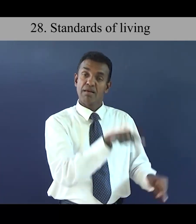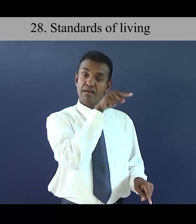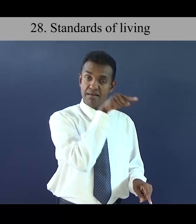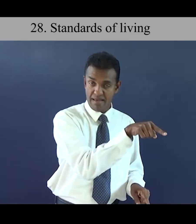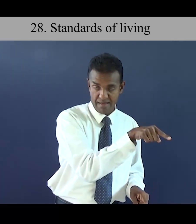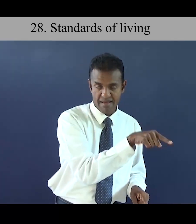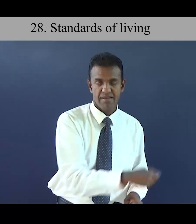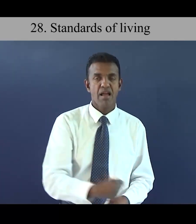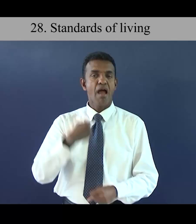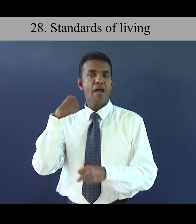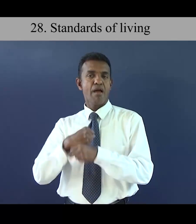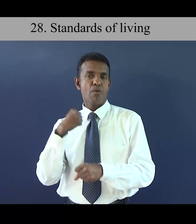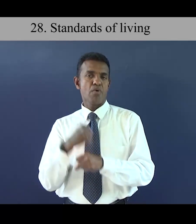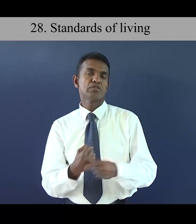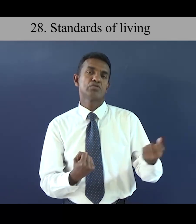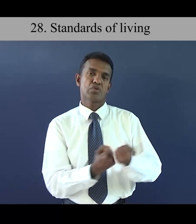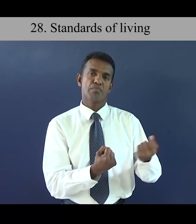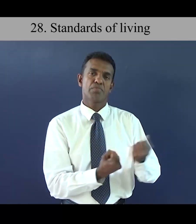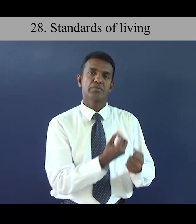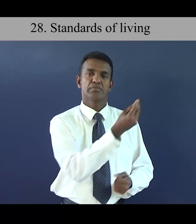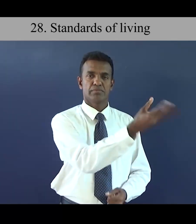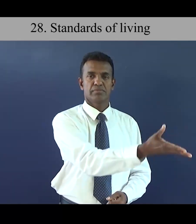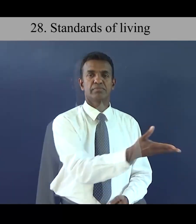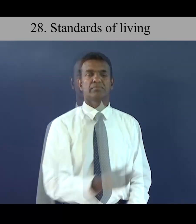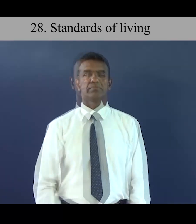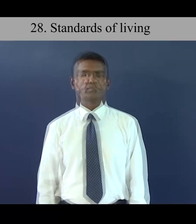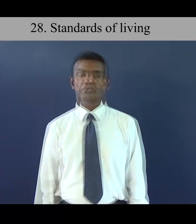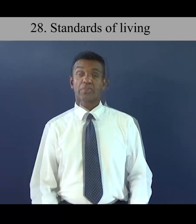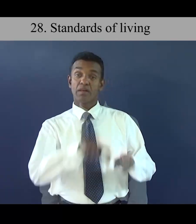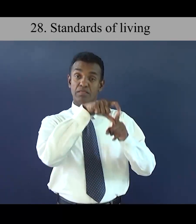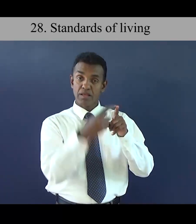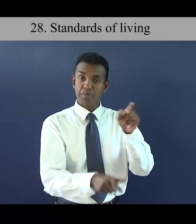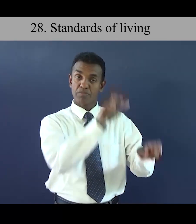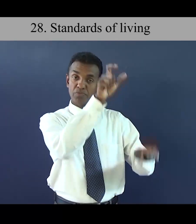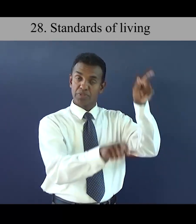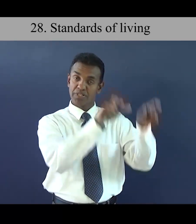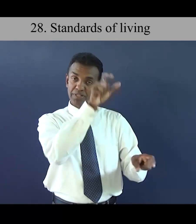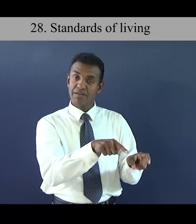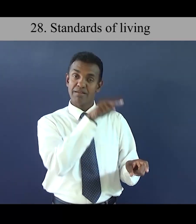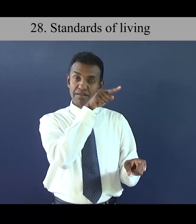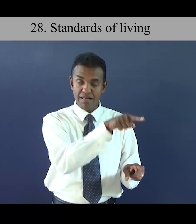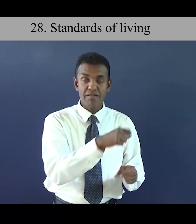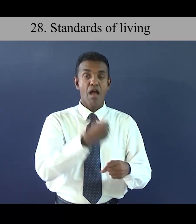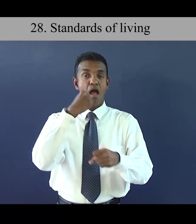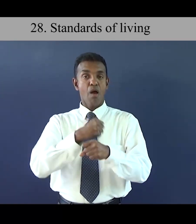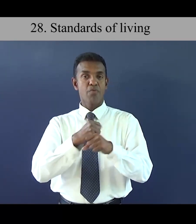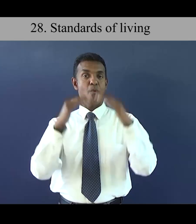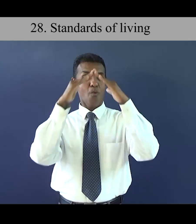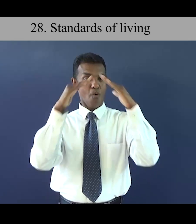Disabled people have the same chances to get retirement pensions as other